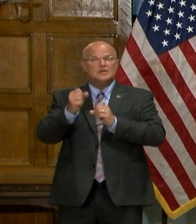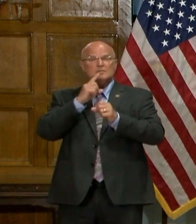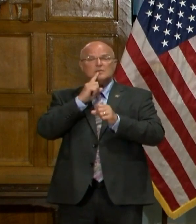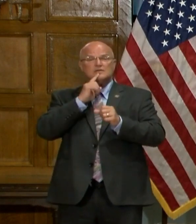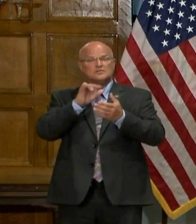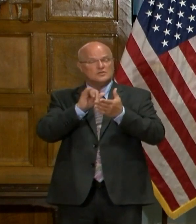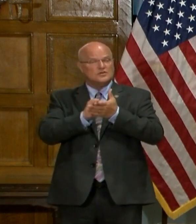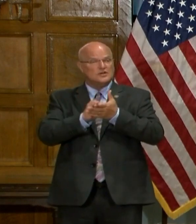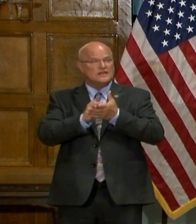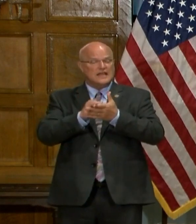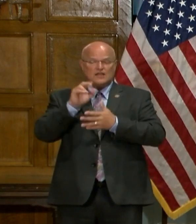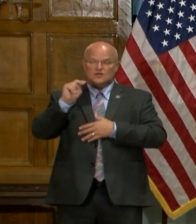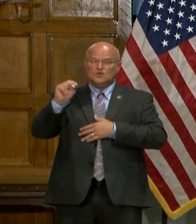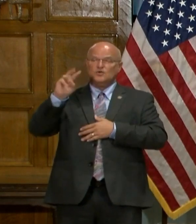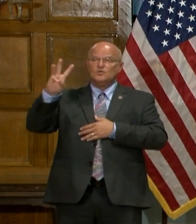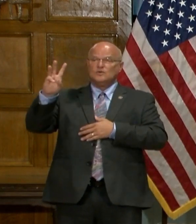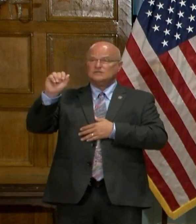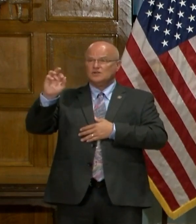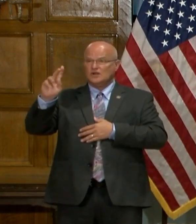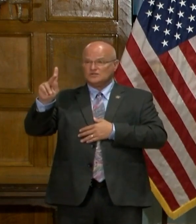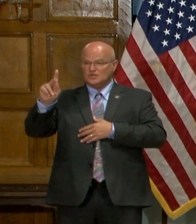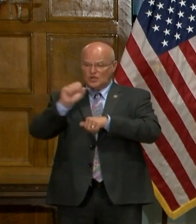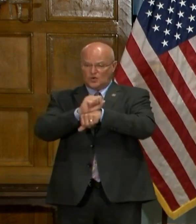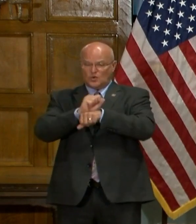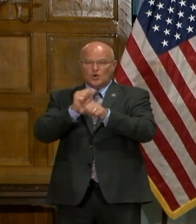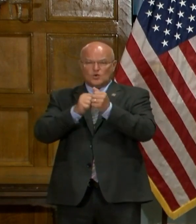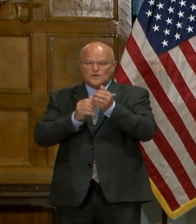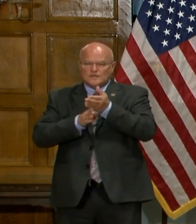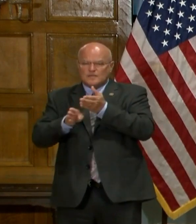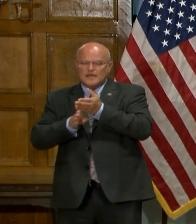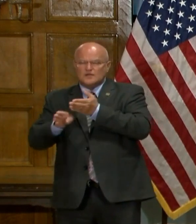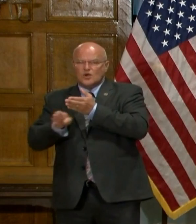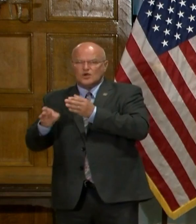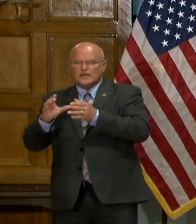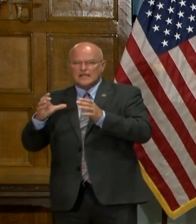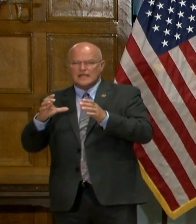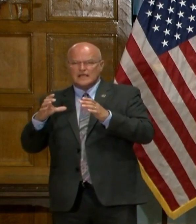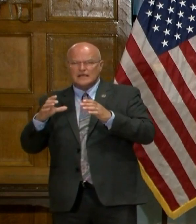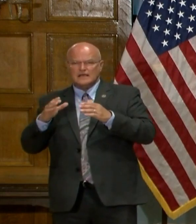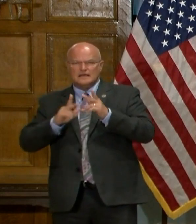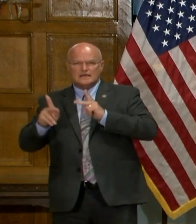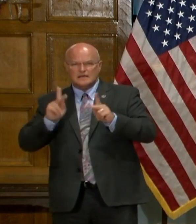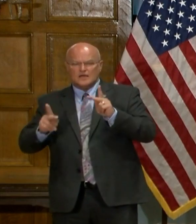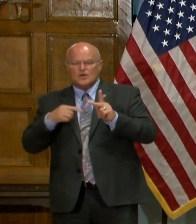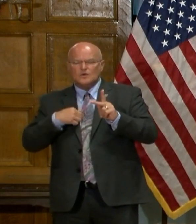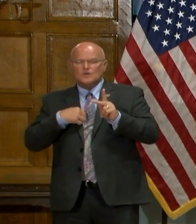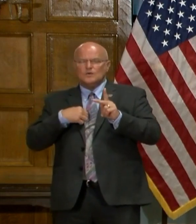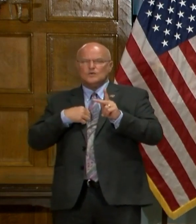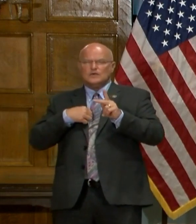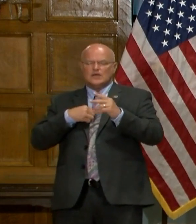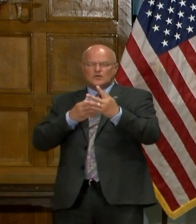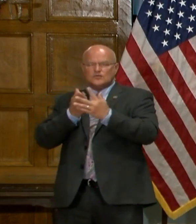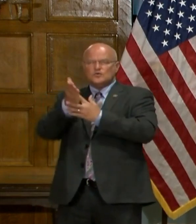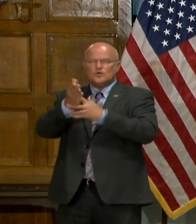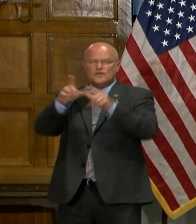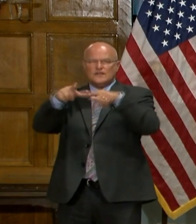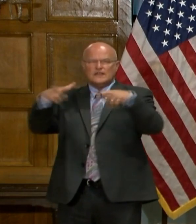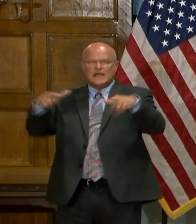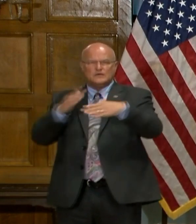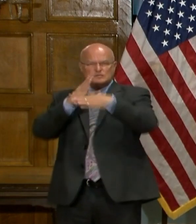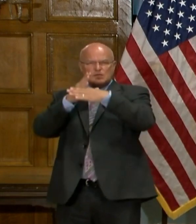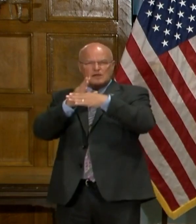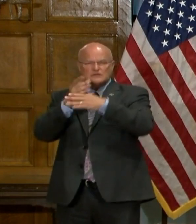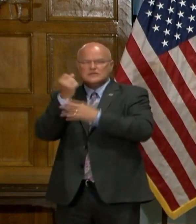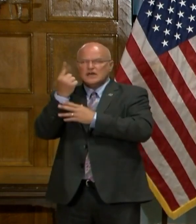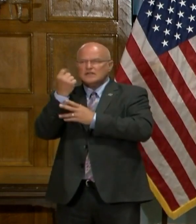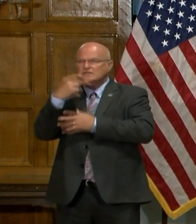make sure in Northwest Arkansas, as we work with the minority communities, that we overcome the language barriers. They understand the risk.